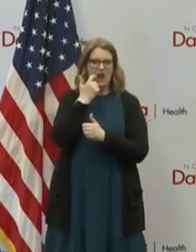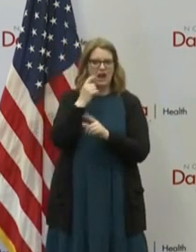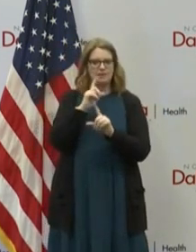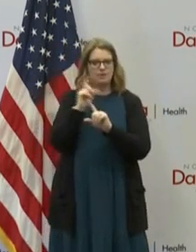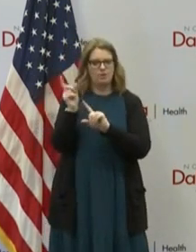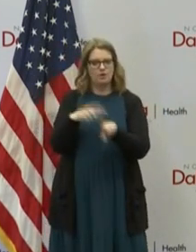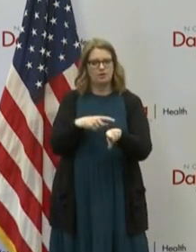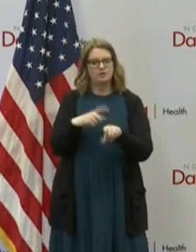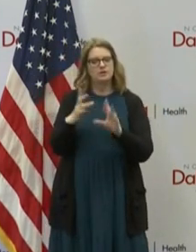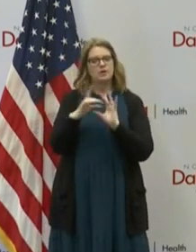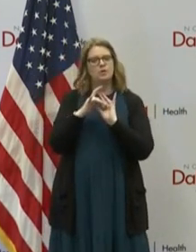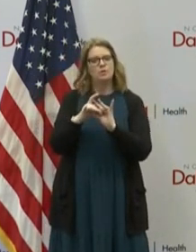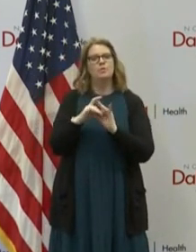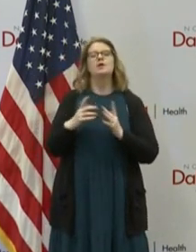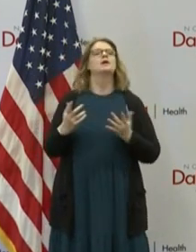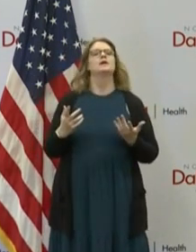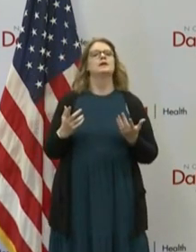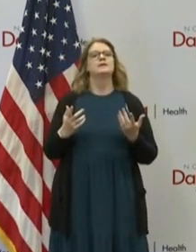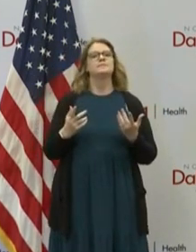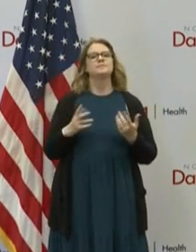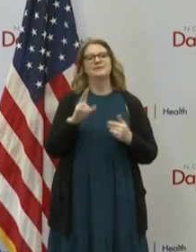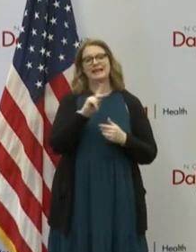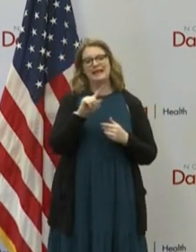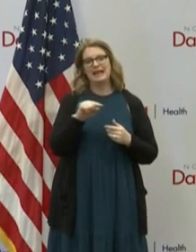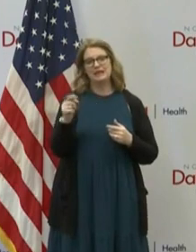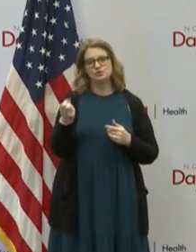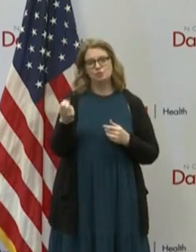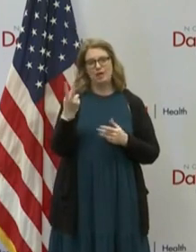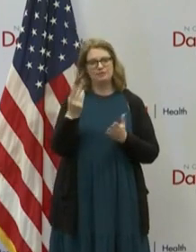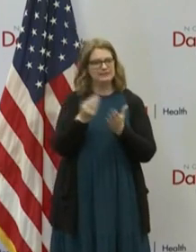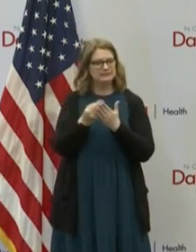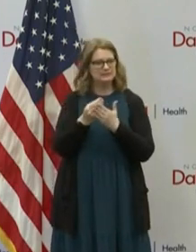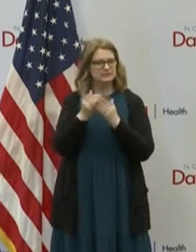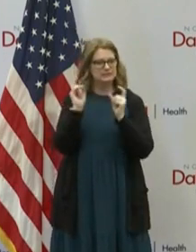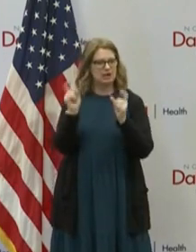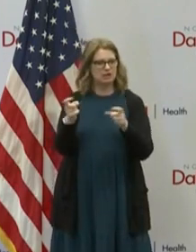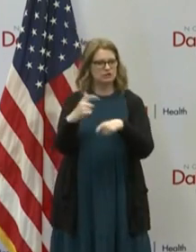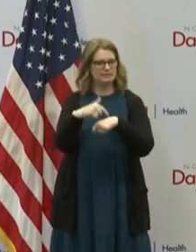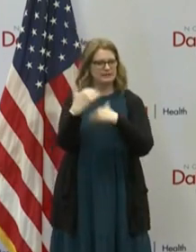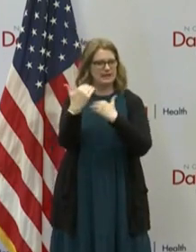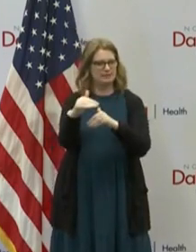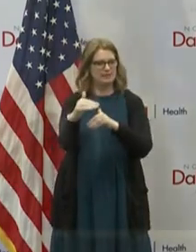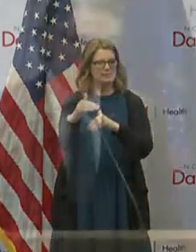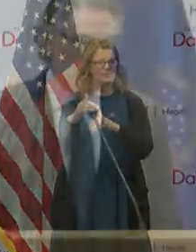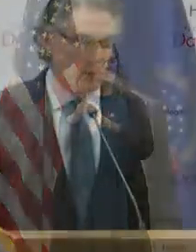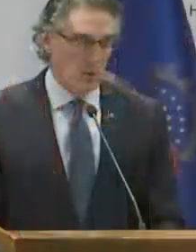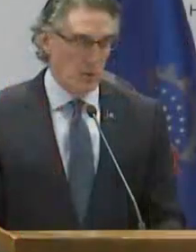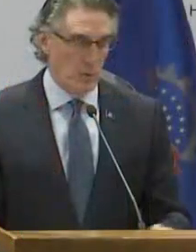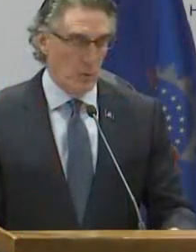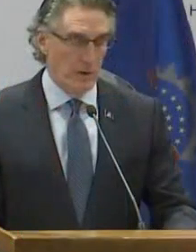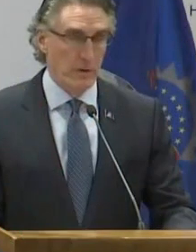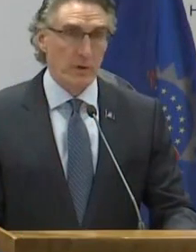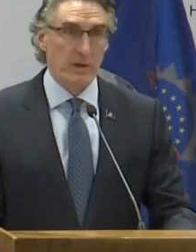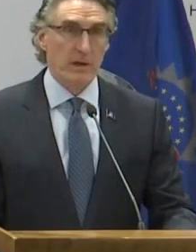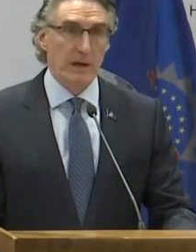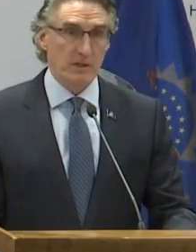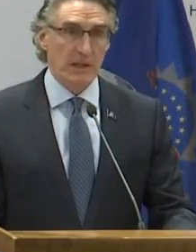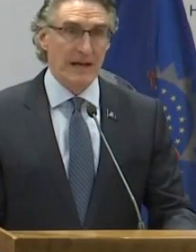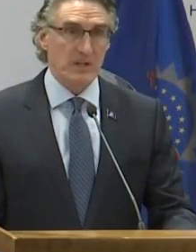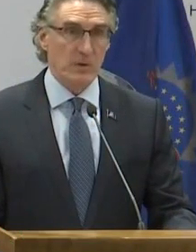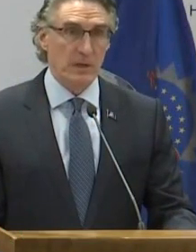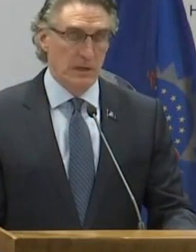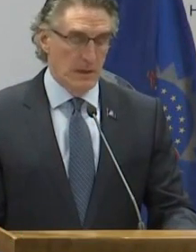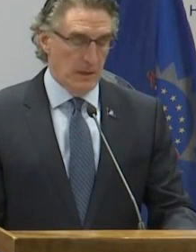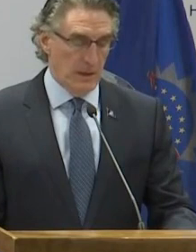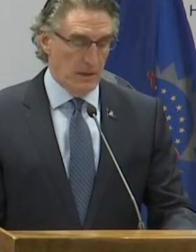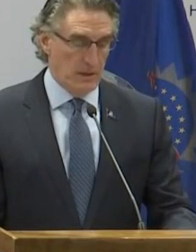order, and that has to do with K-12 scholarship deadlines. This is an amendment to one that we announced